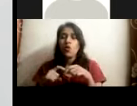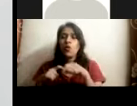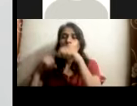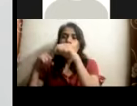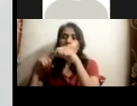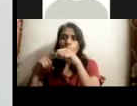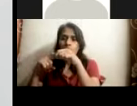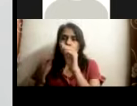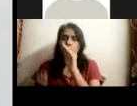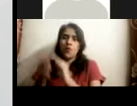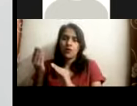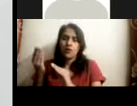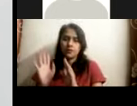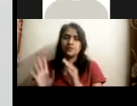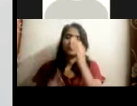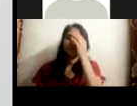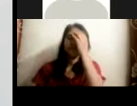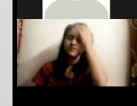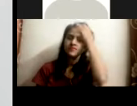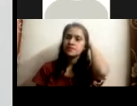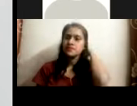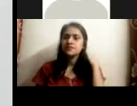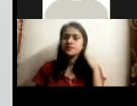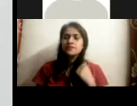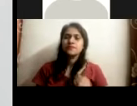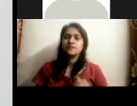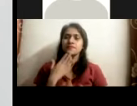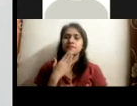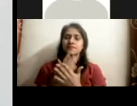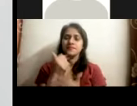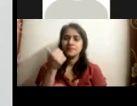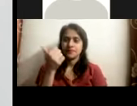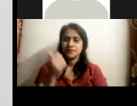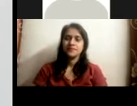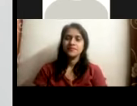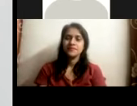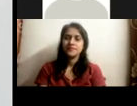less subjective. Thank you so much. Thank you.